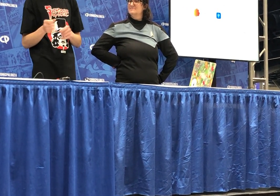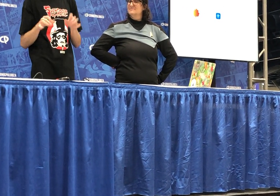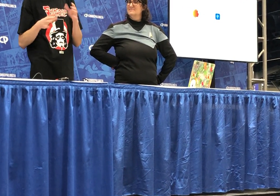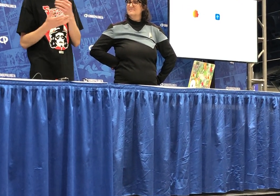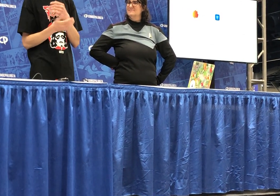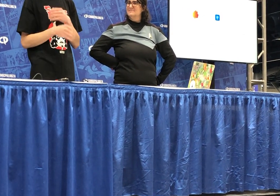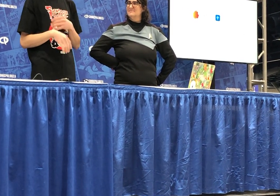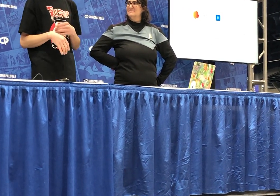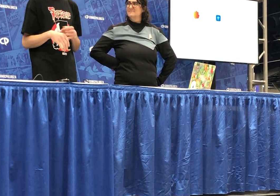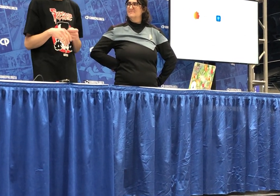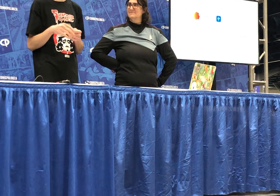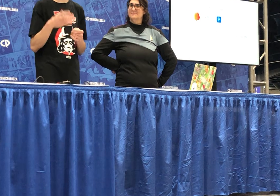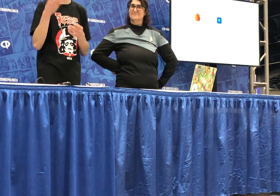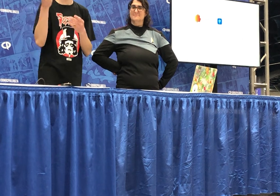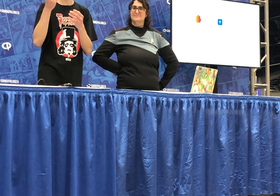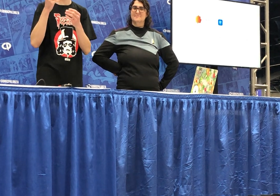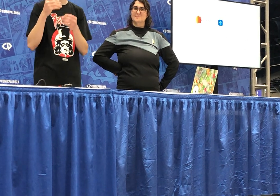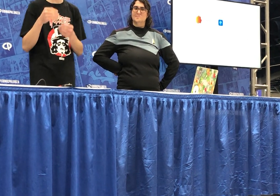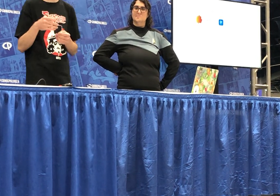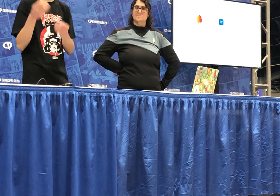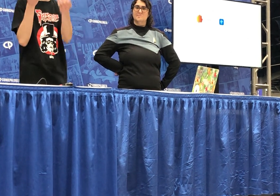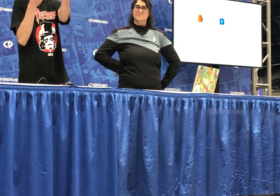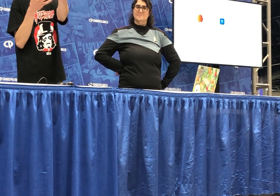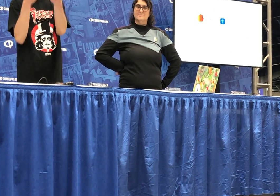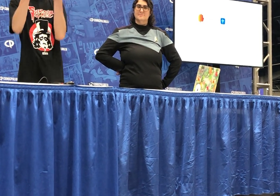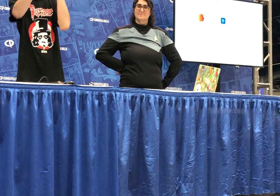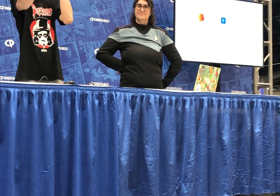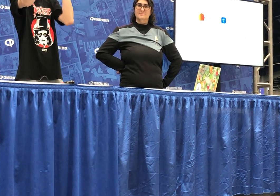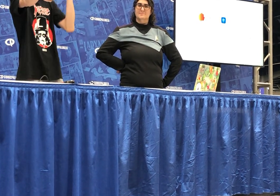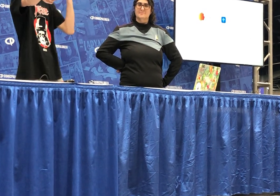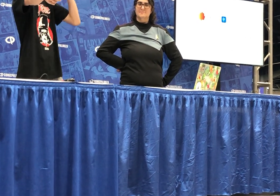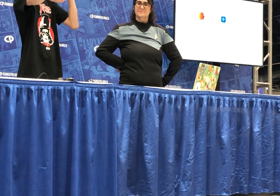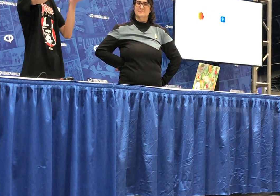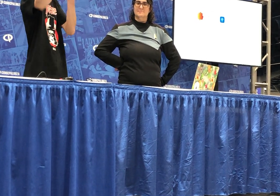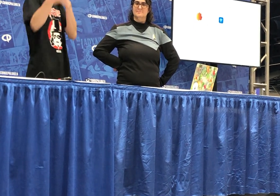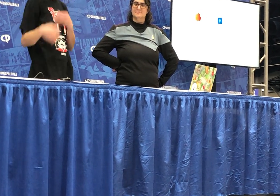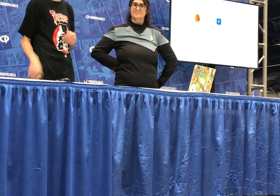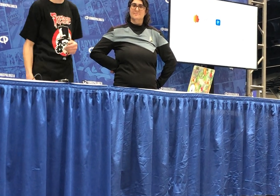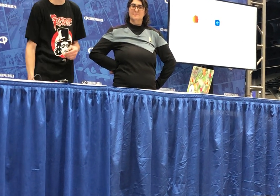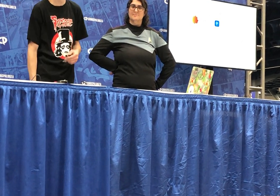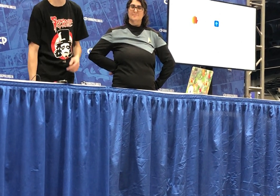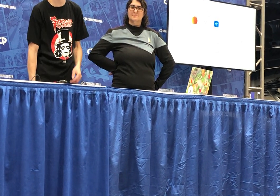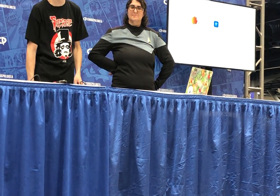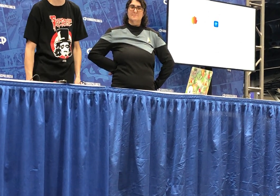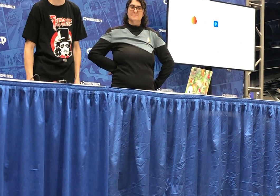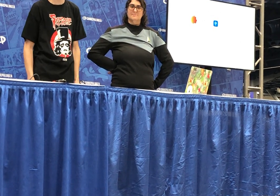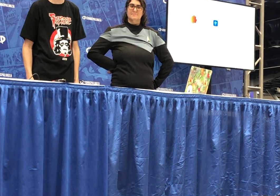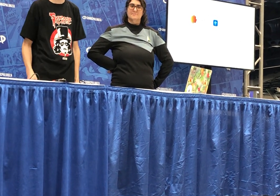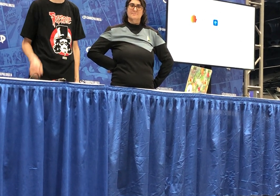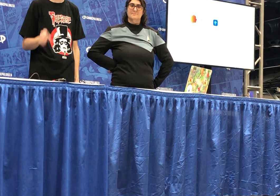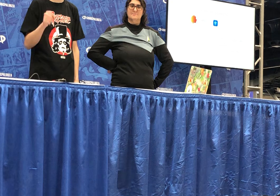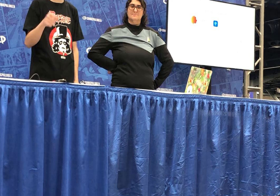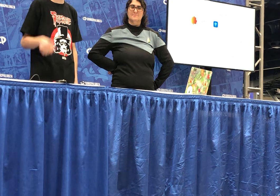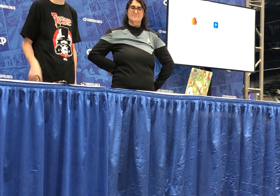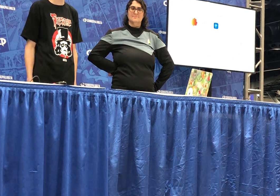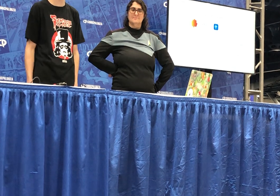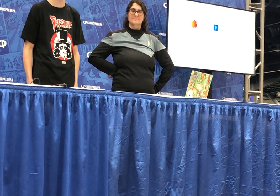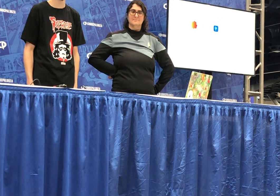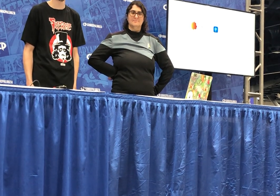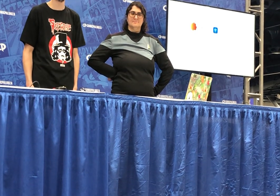Star College and be the interpreter. You can also learn it at Houston Community College in Houston, Lone Star College, North